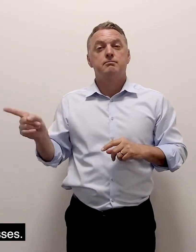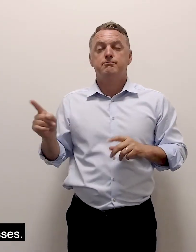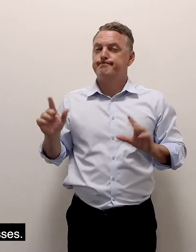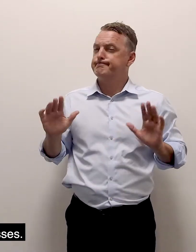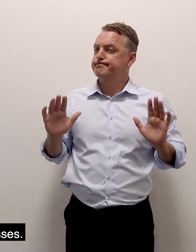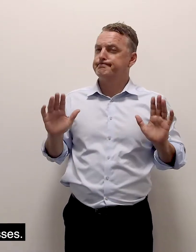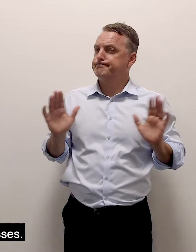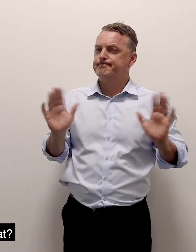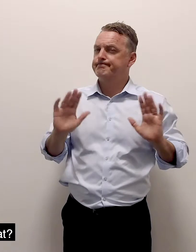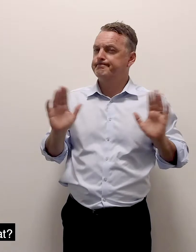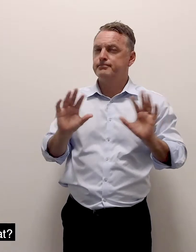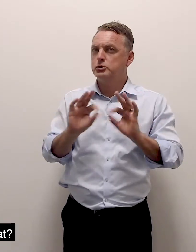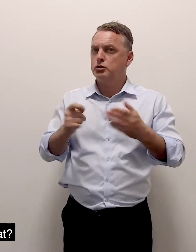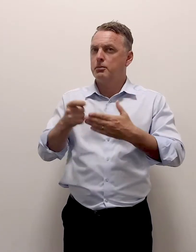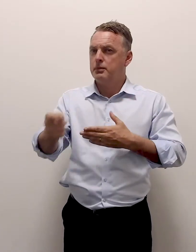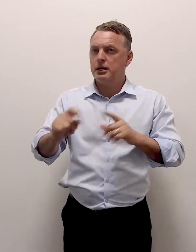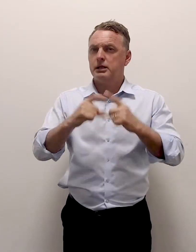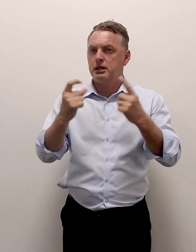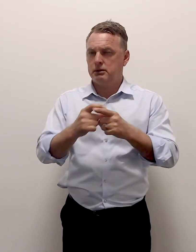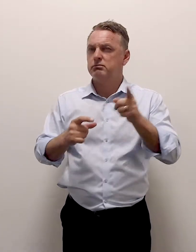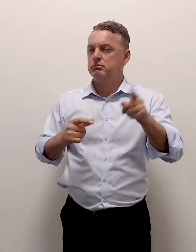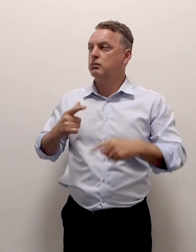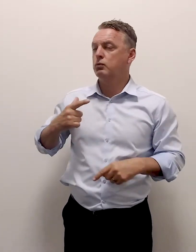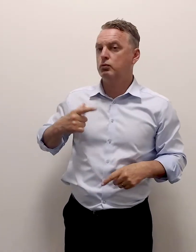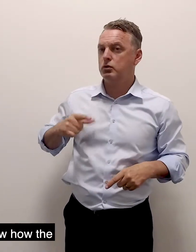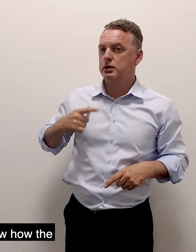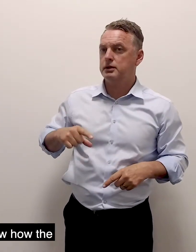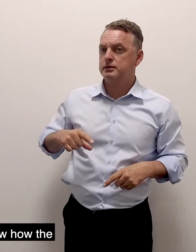to the Pilates classes. And why is that?